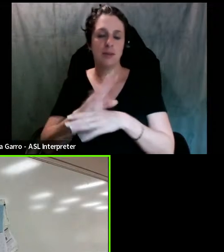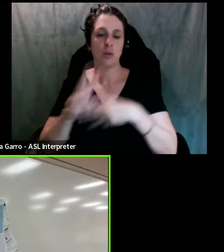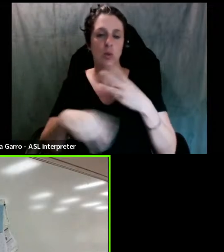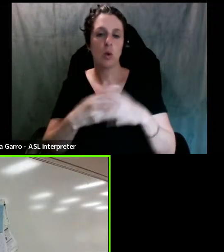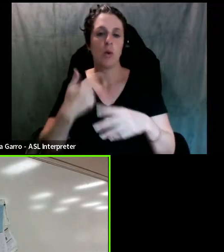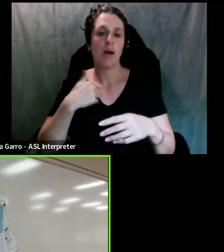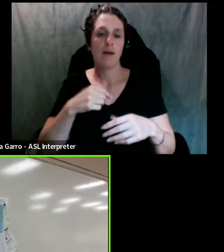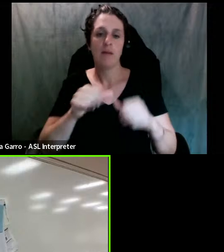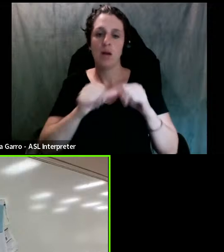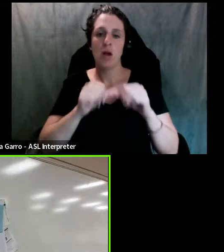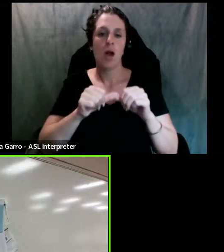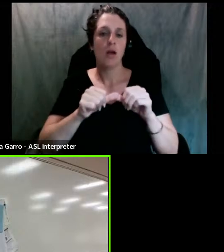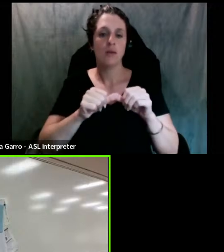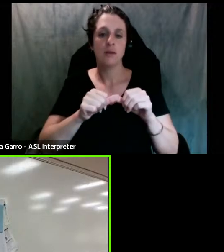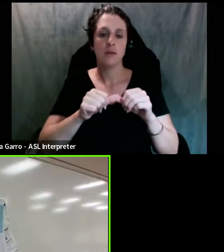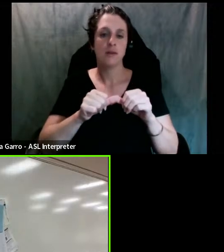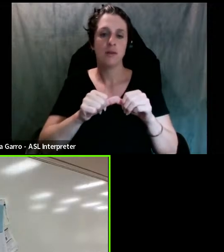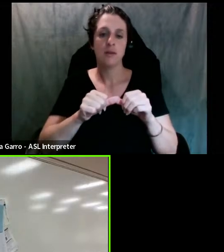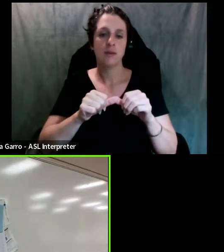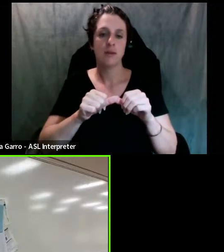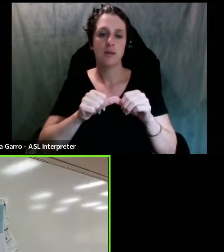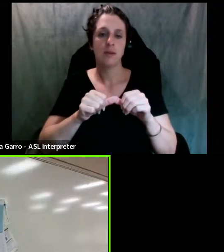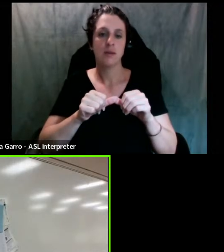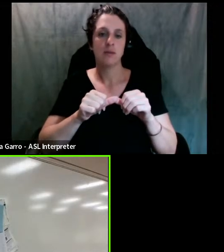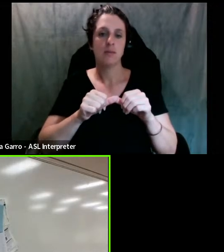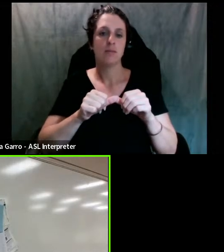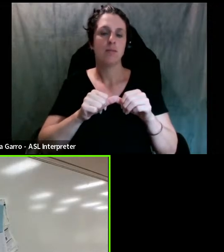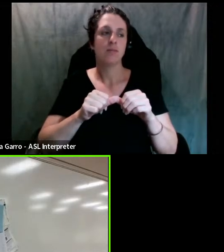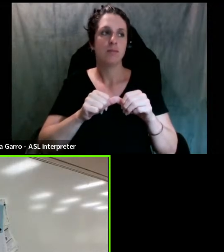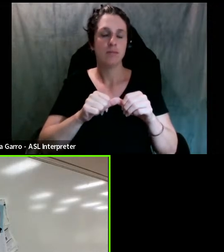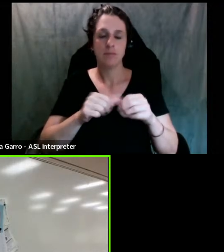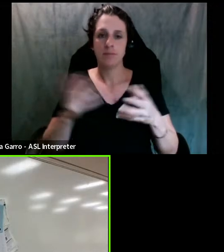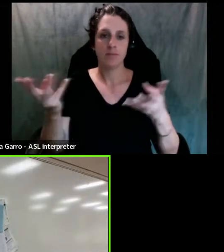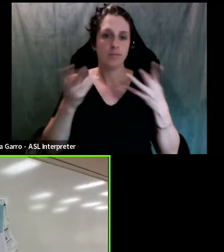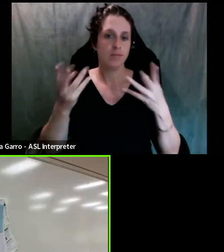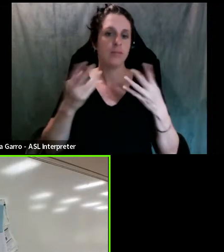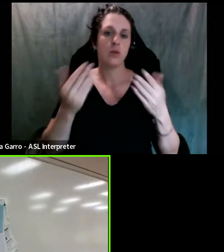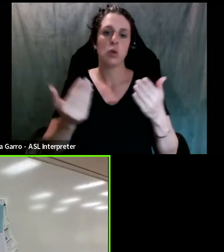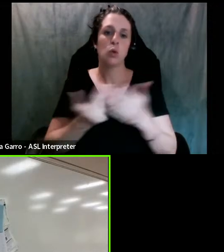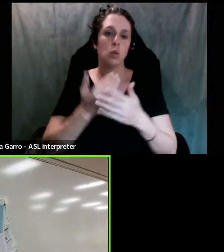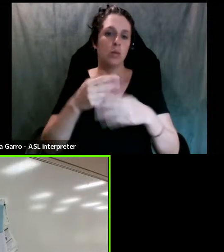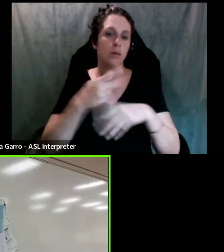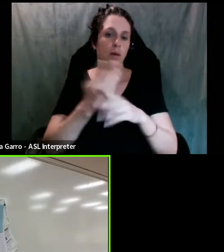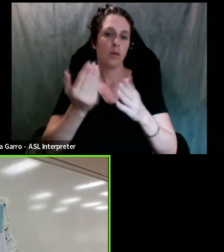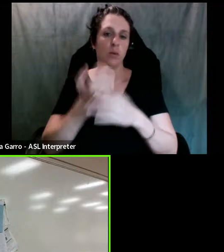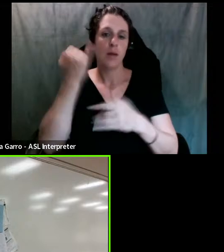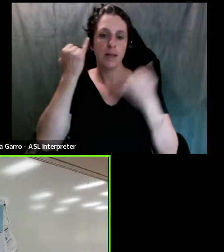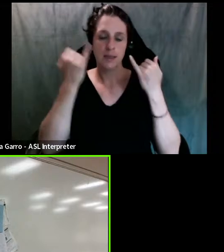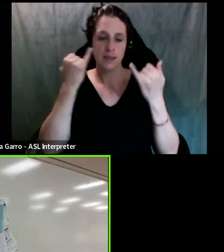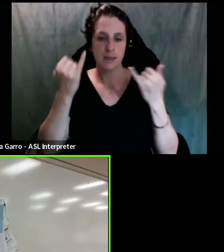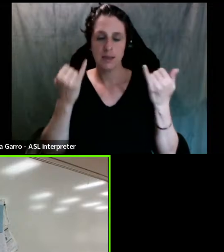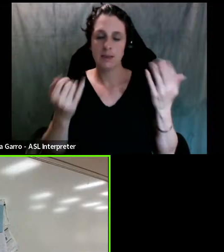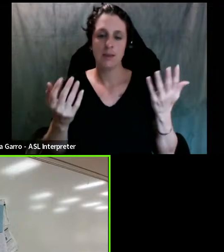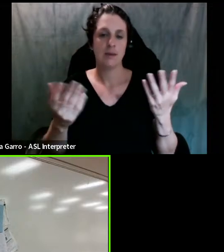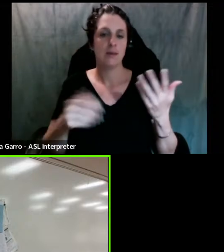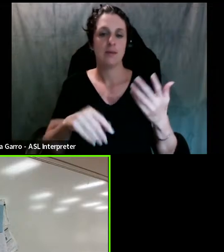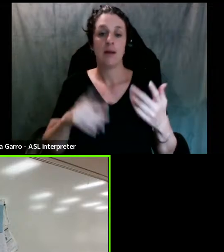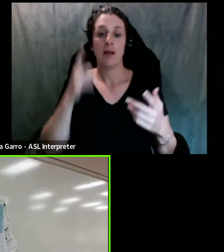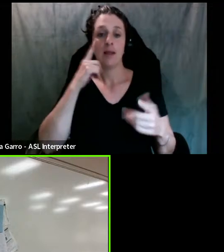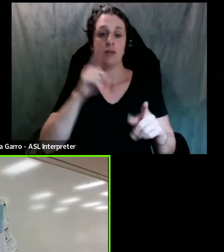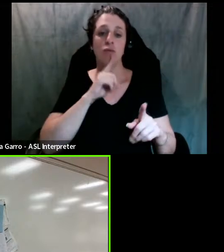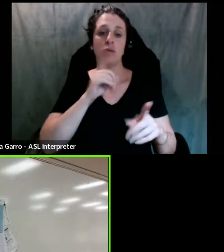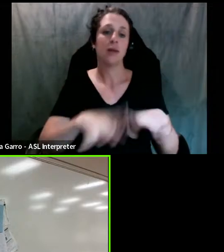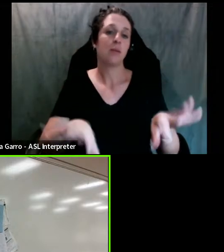of new products and new ideas, for lack of a better term. And I think it's really important that